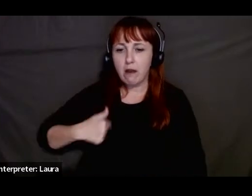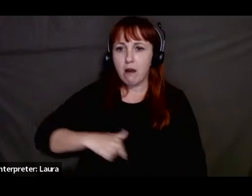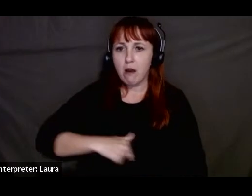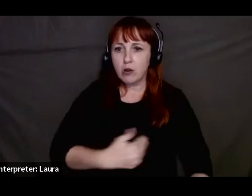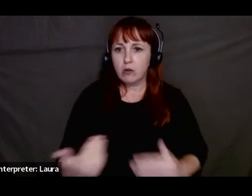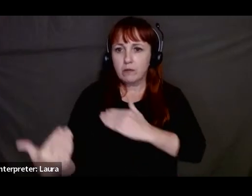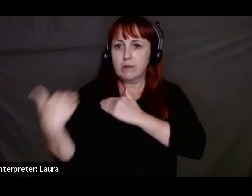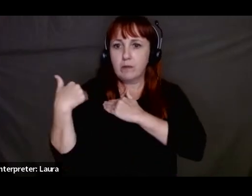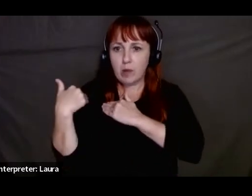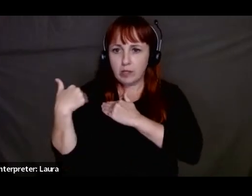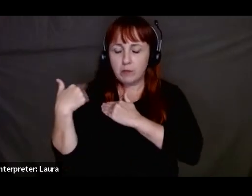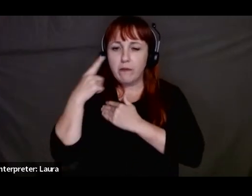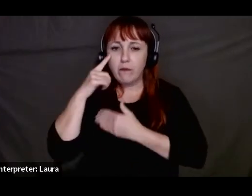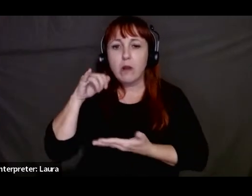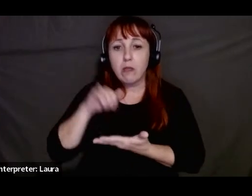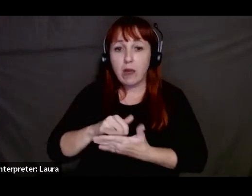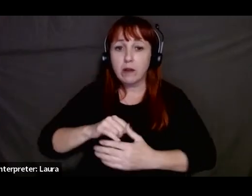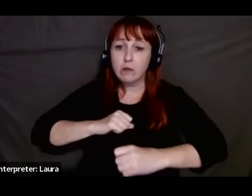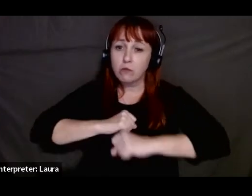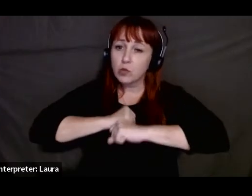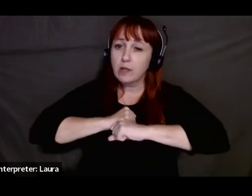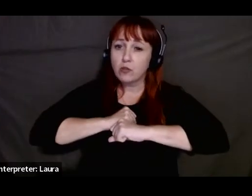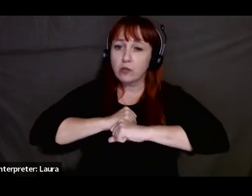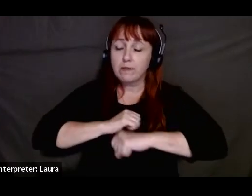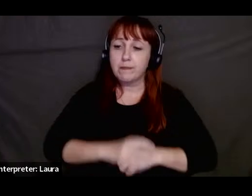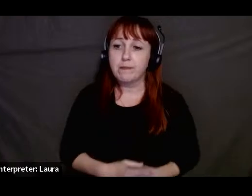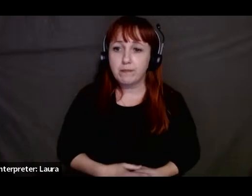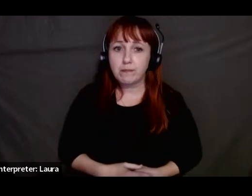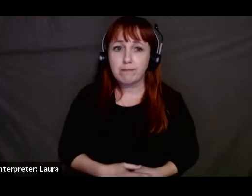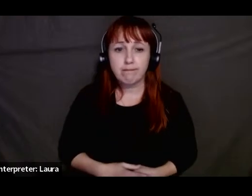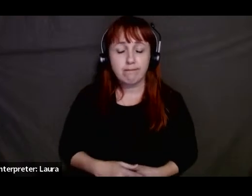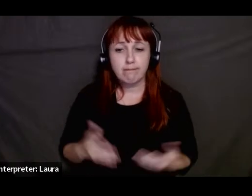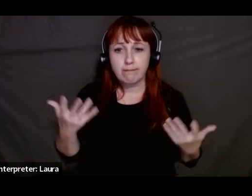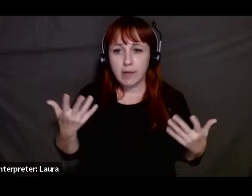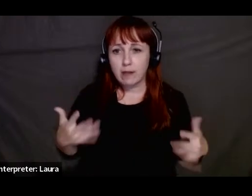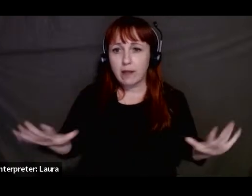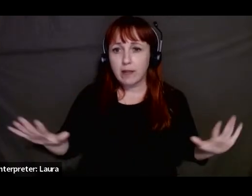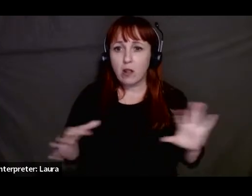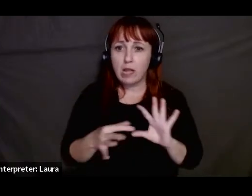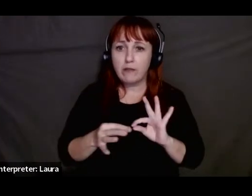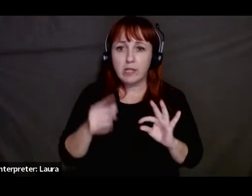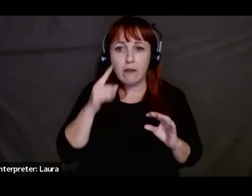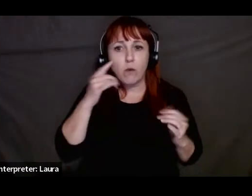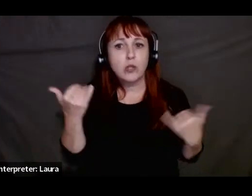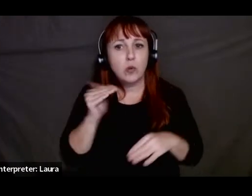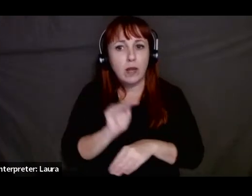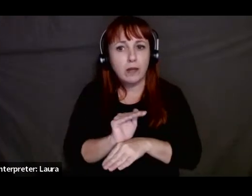Kuleana to do so. And that's all I have to say for tonight.